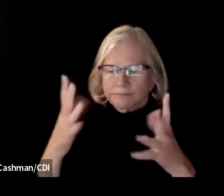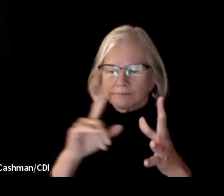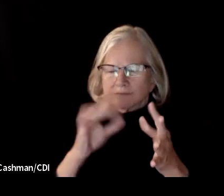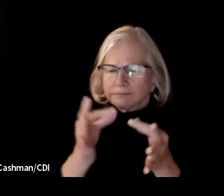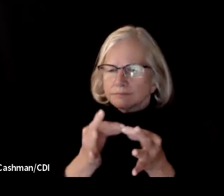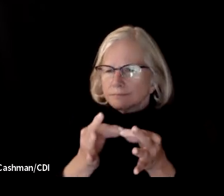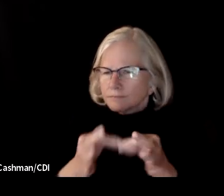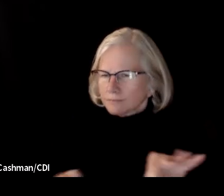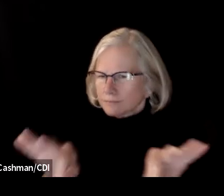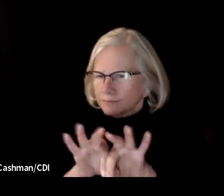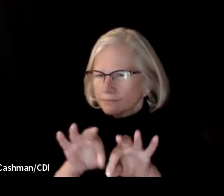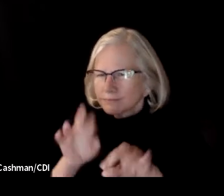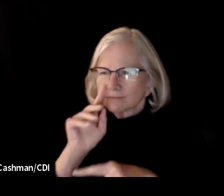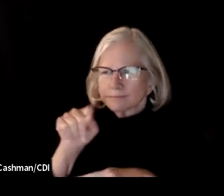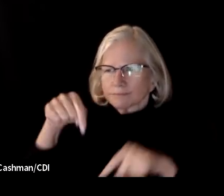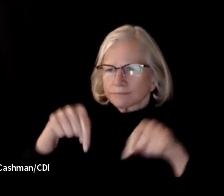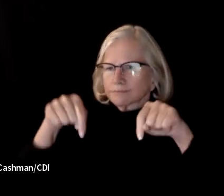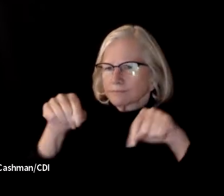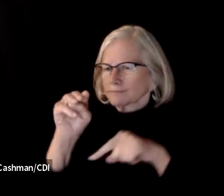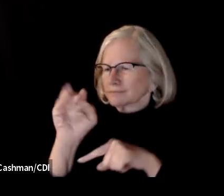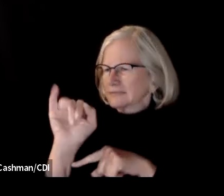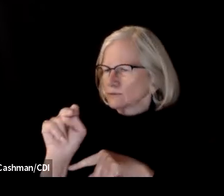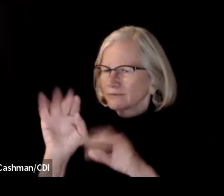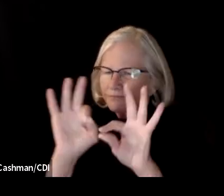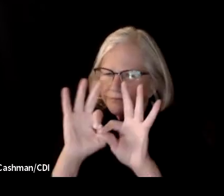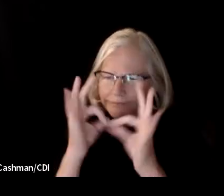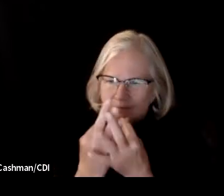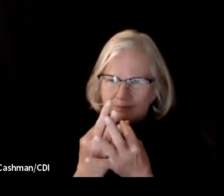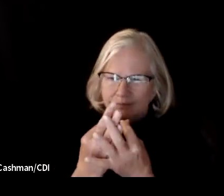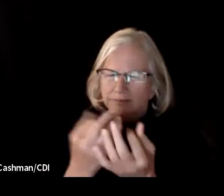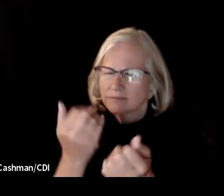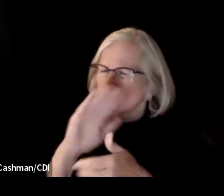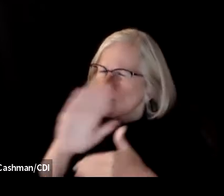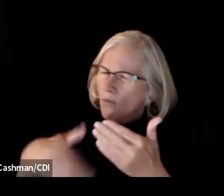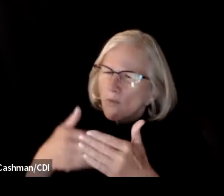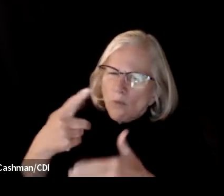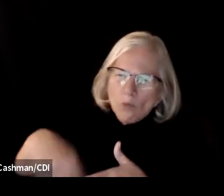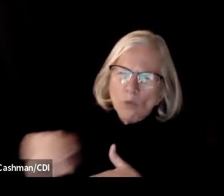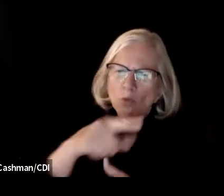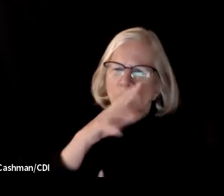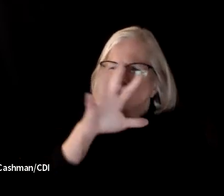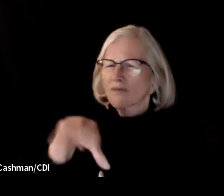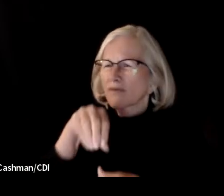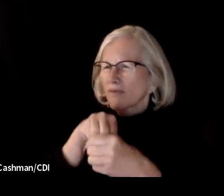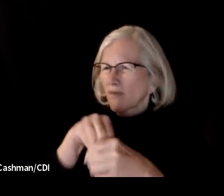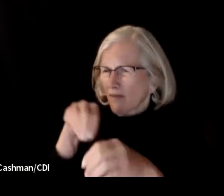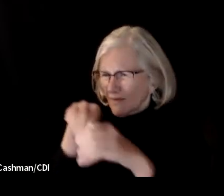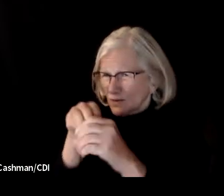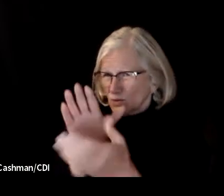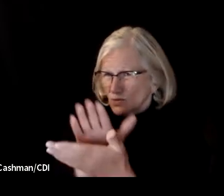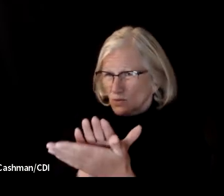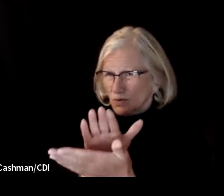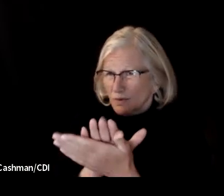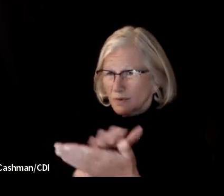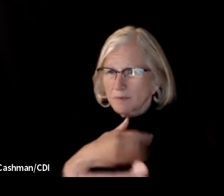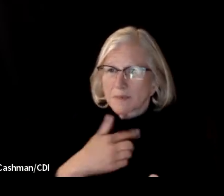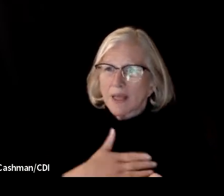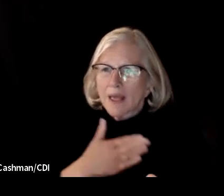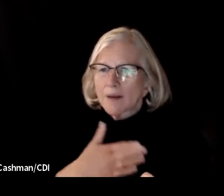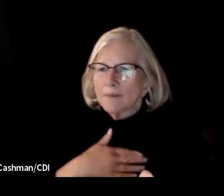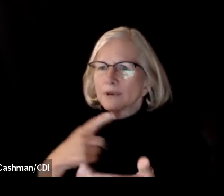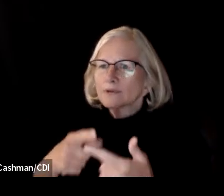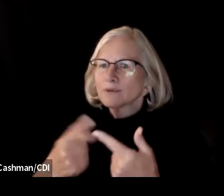everyone in our school communities, and I'm thankful to be able to join Commissioner Malcolm and the Department of Health to share these recommendations.